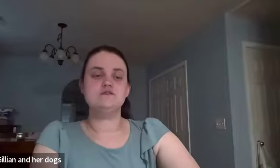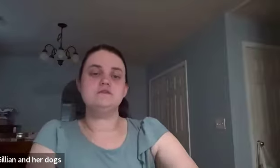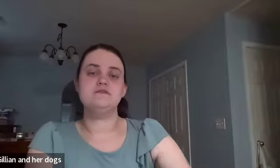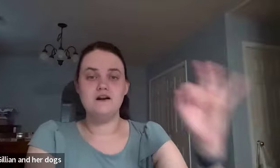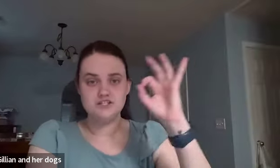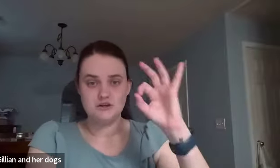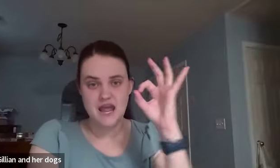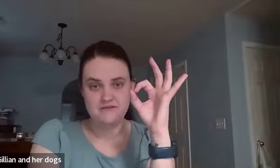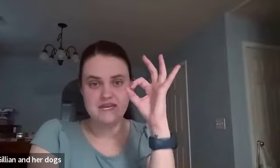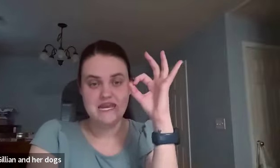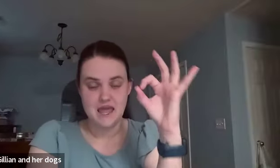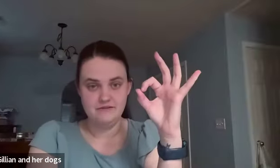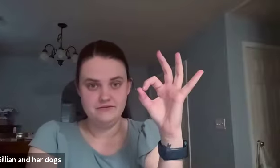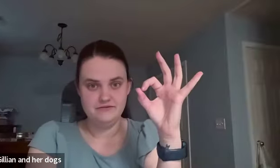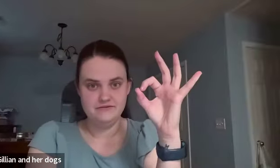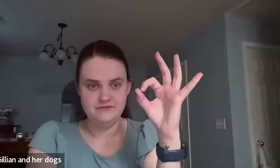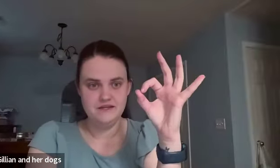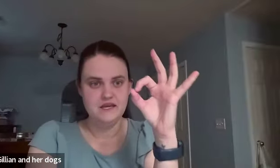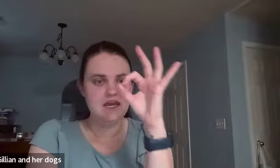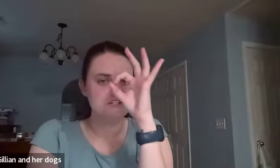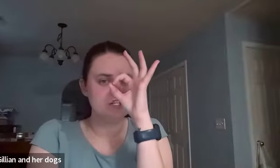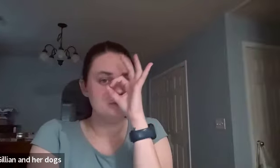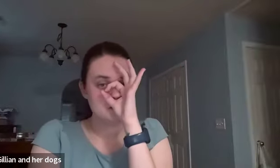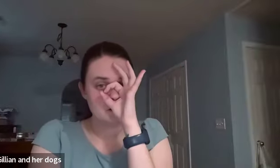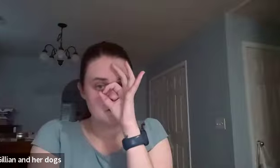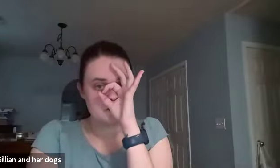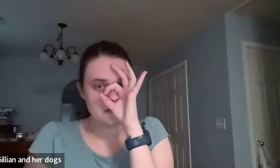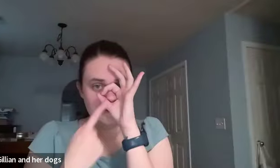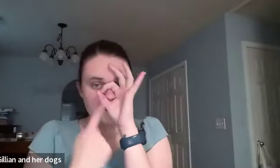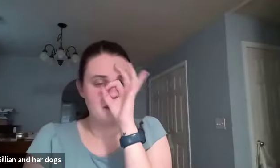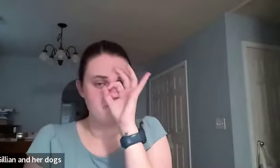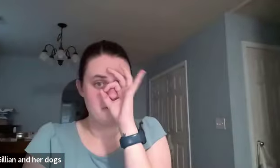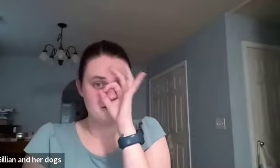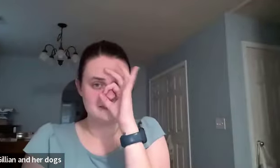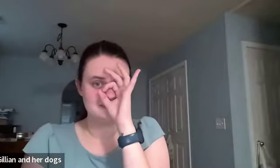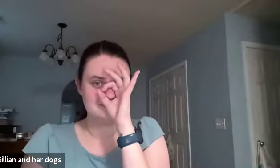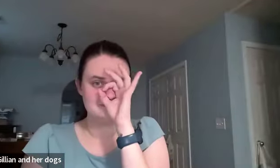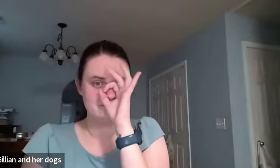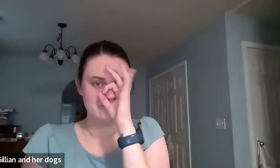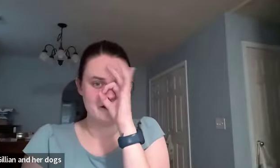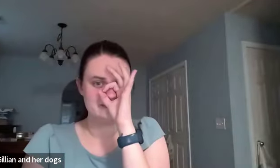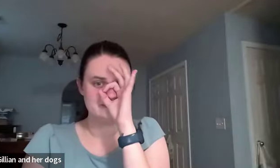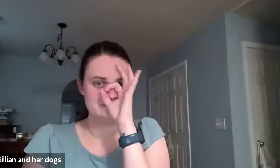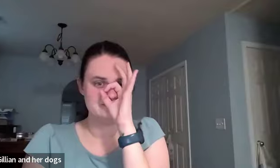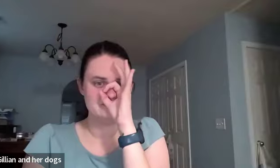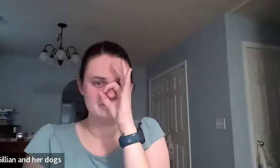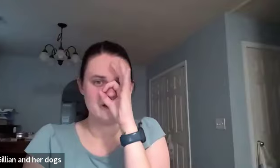So for fox, you're gonna have an F, and you're gonna put your nose right there and go fox, fox,